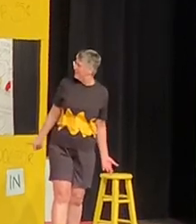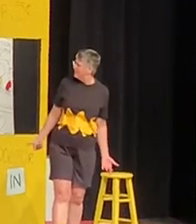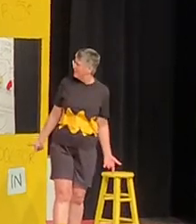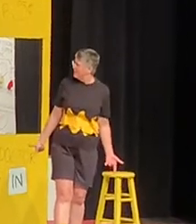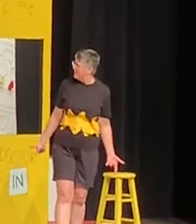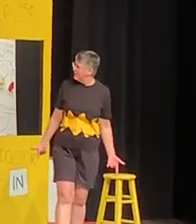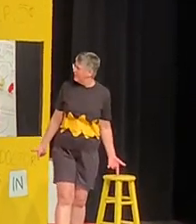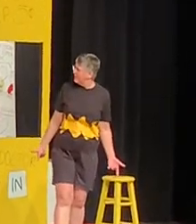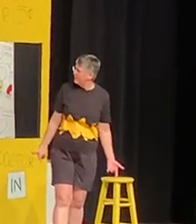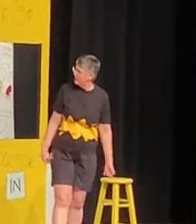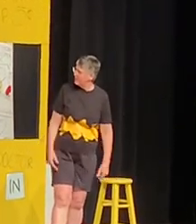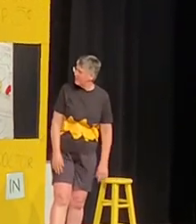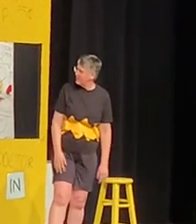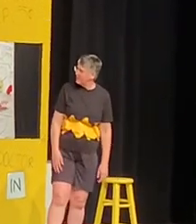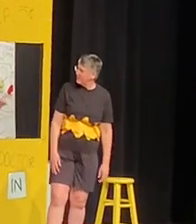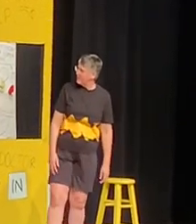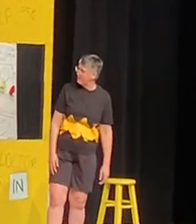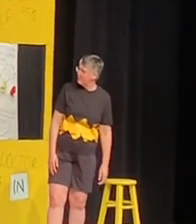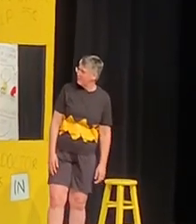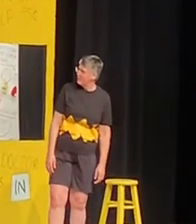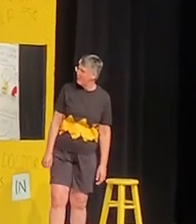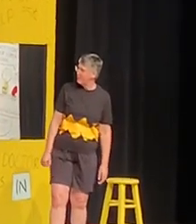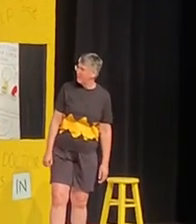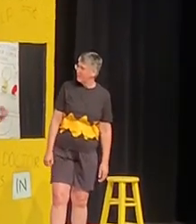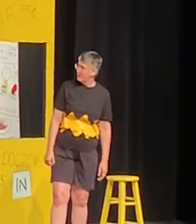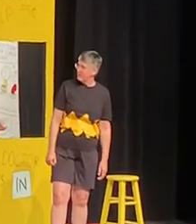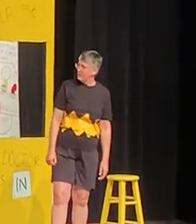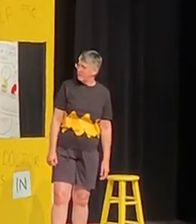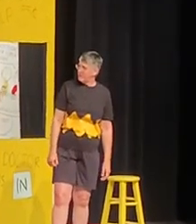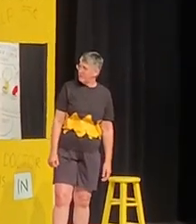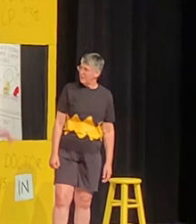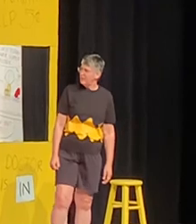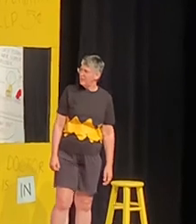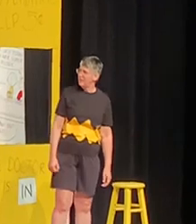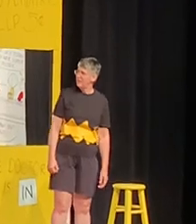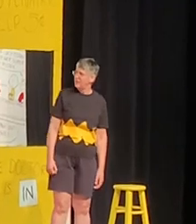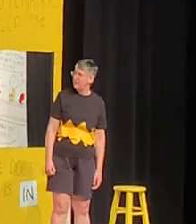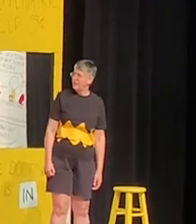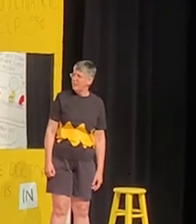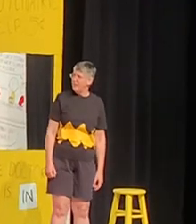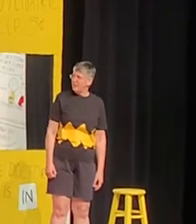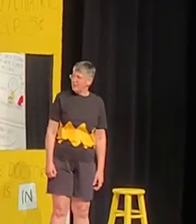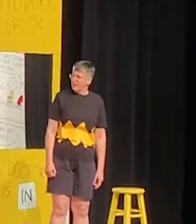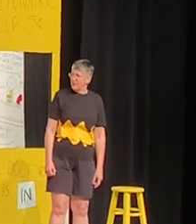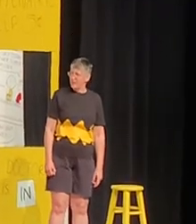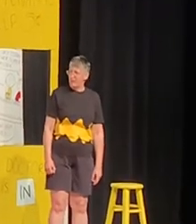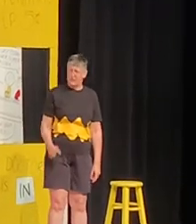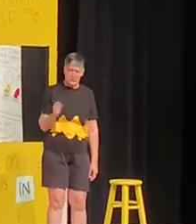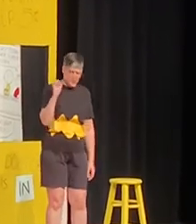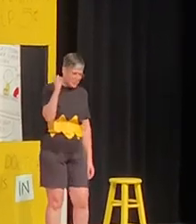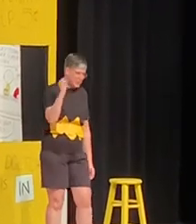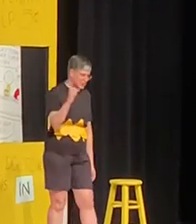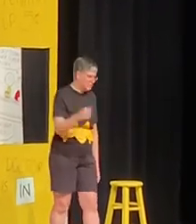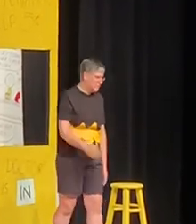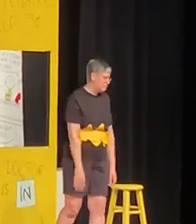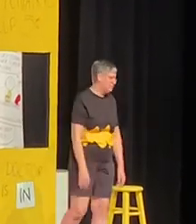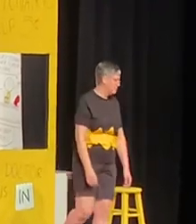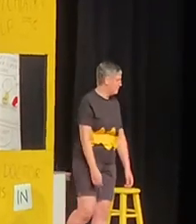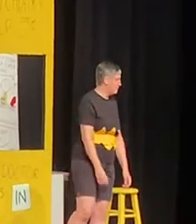me. He only pretends to like you because you feed him. That doesn't count. Or